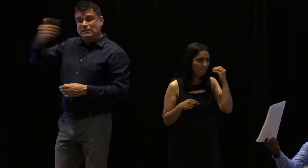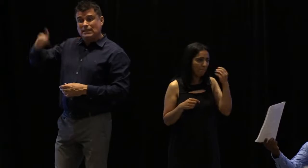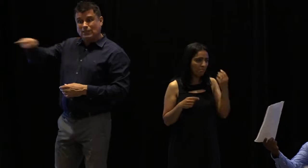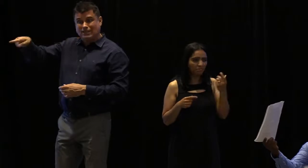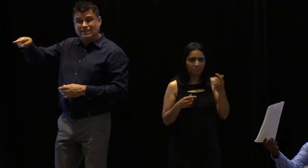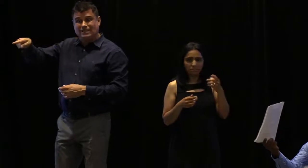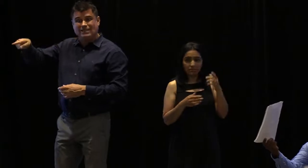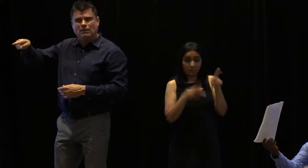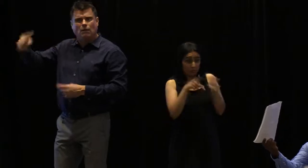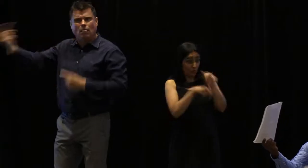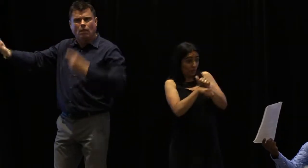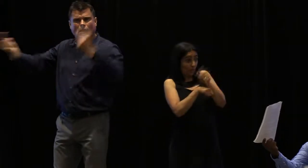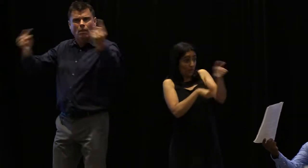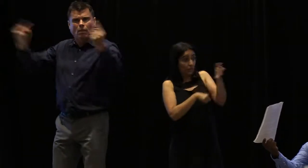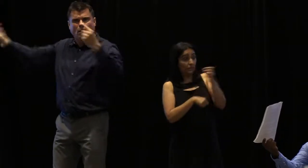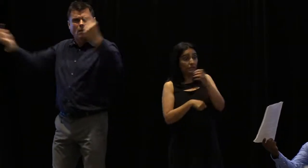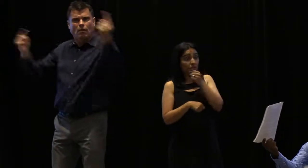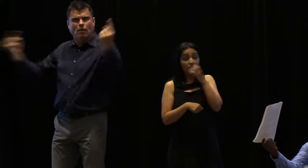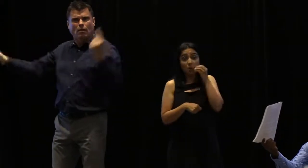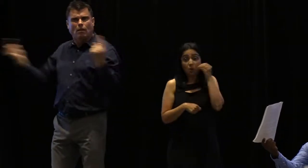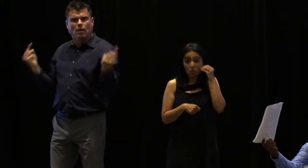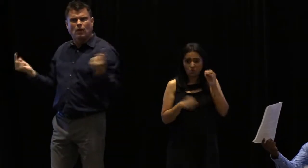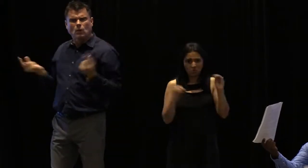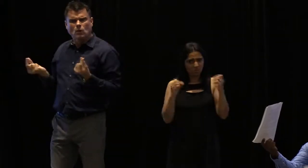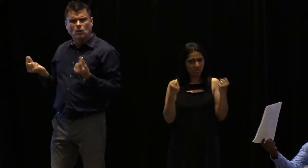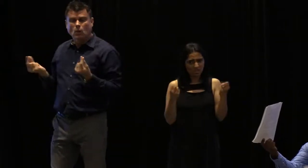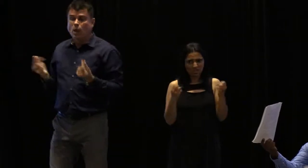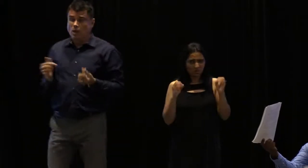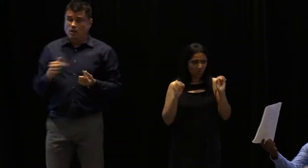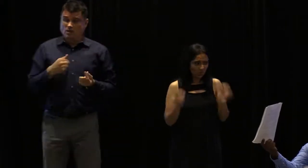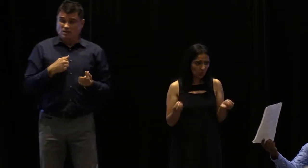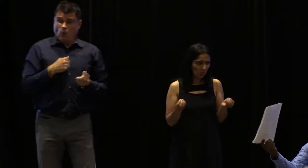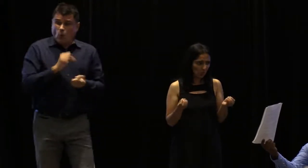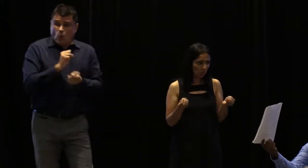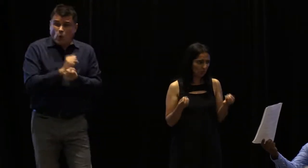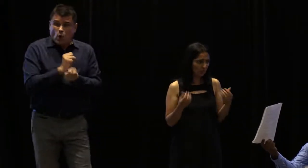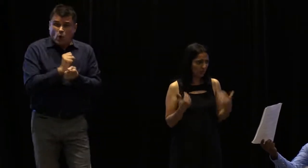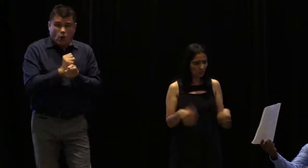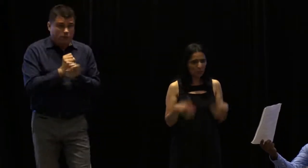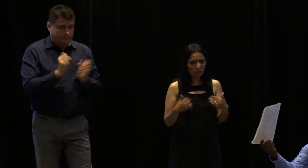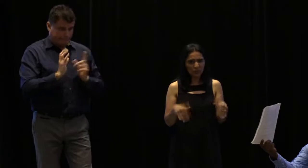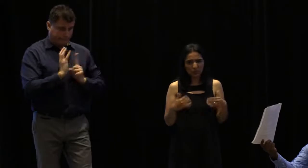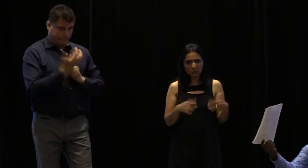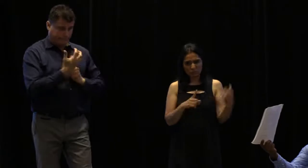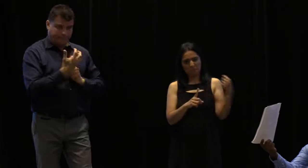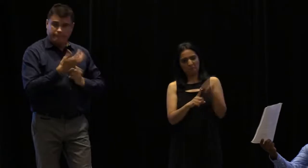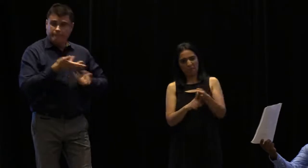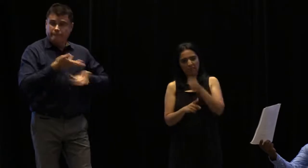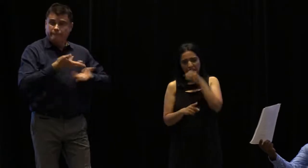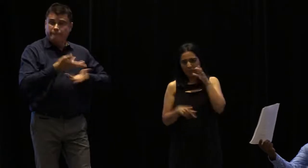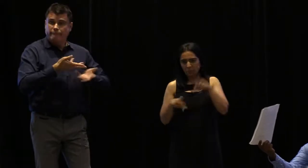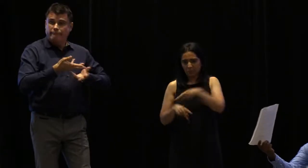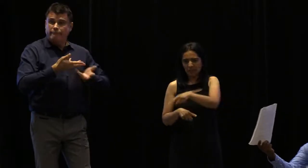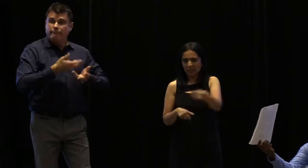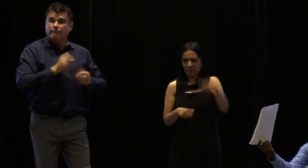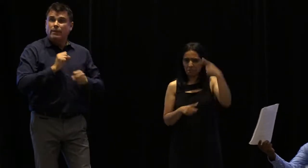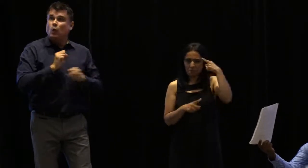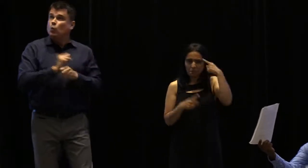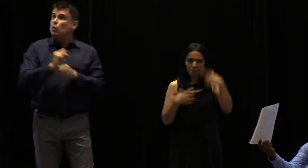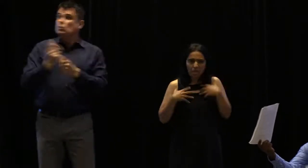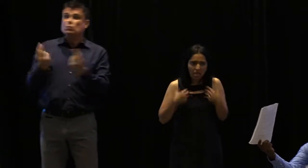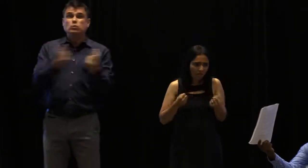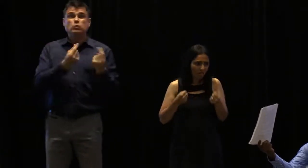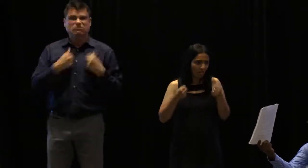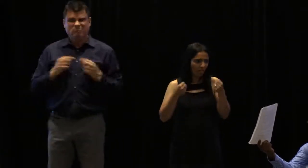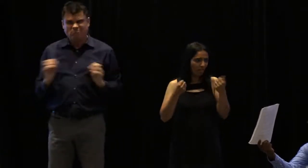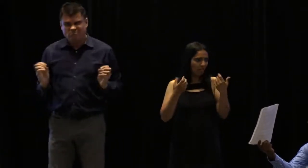those situations right now, where they're in care homes, where there are people who care about them, but there is no communication. And